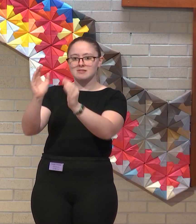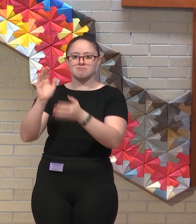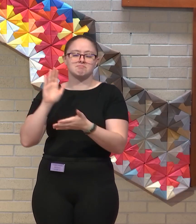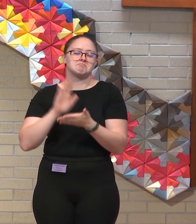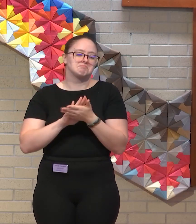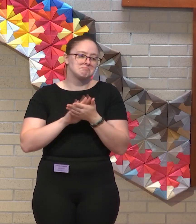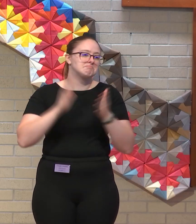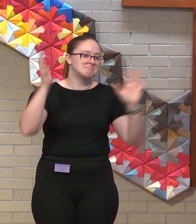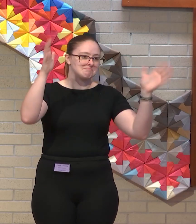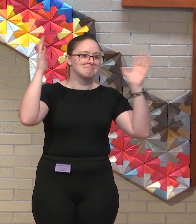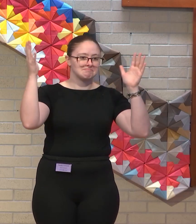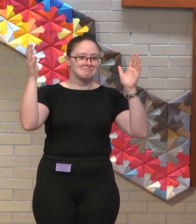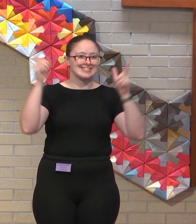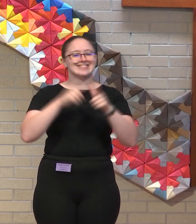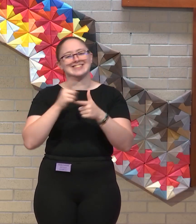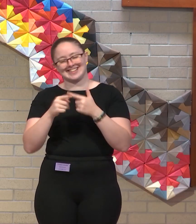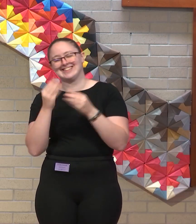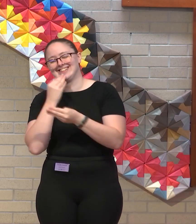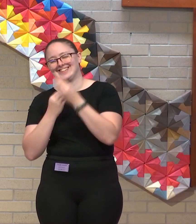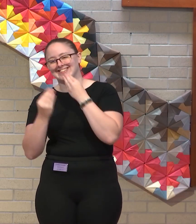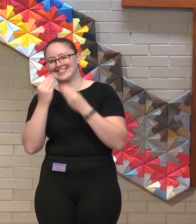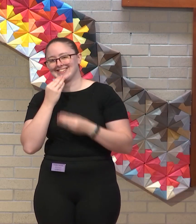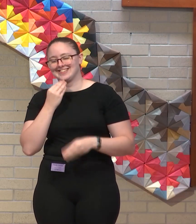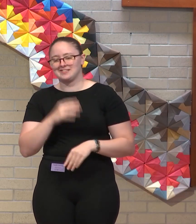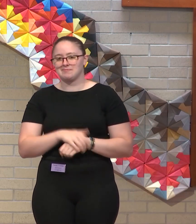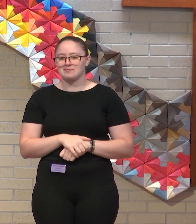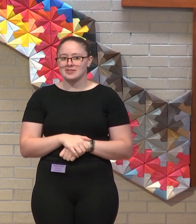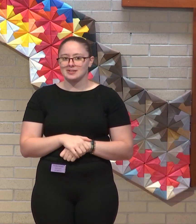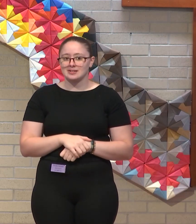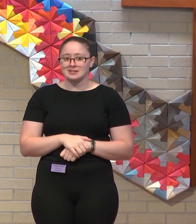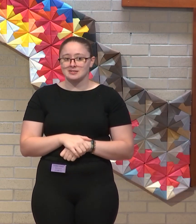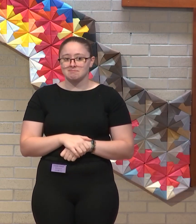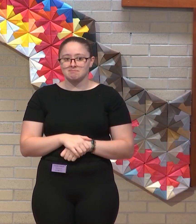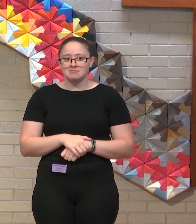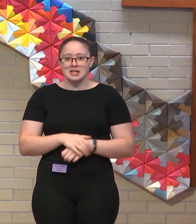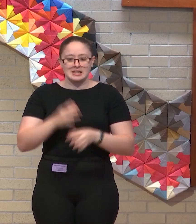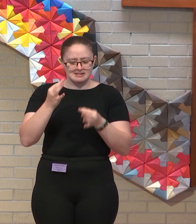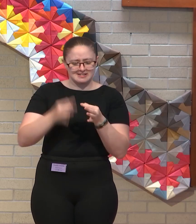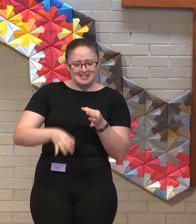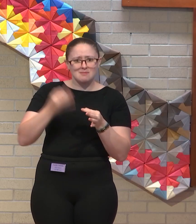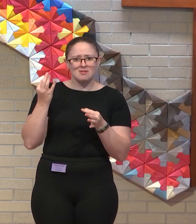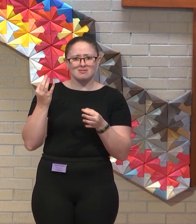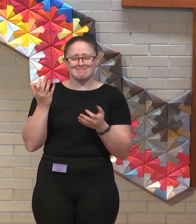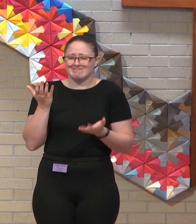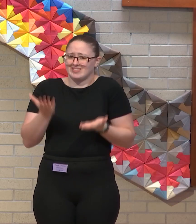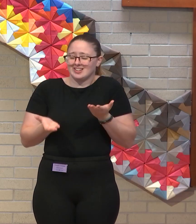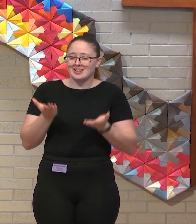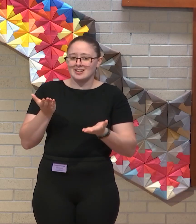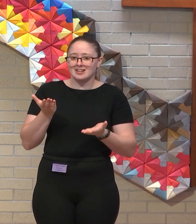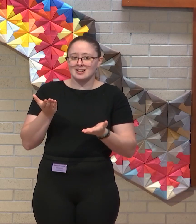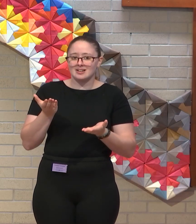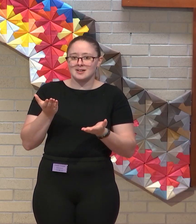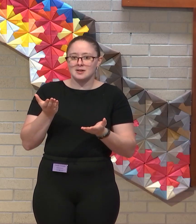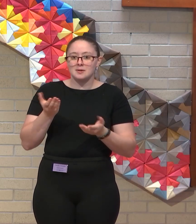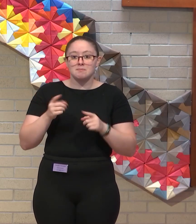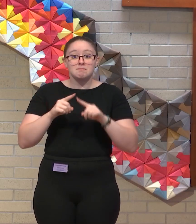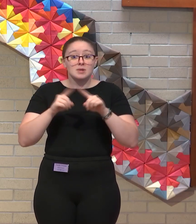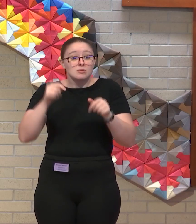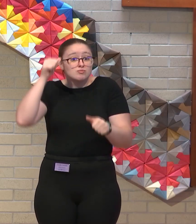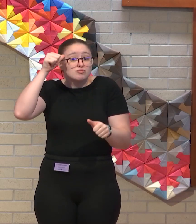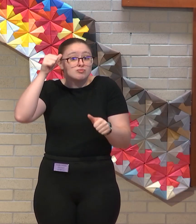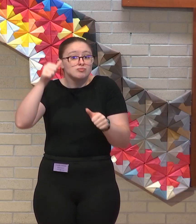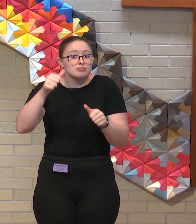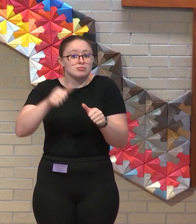snacks. It seems simple, but in that ritual, we're reminding ourselves to be co-creators